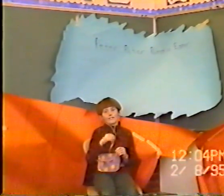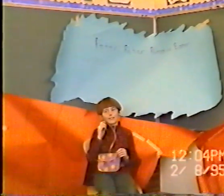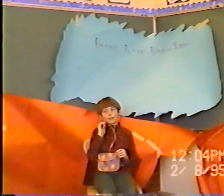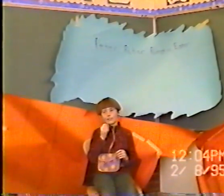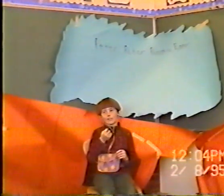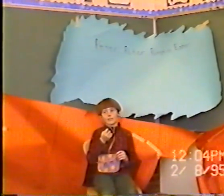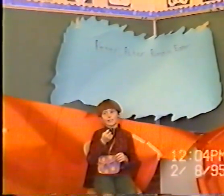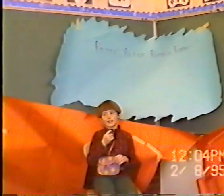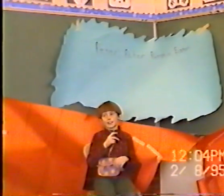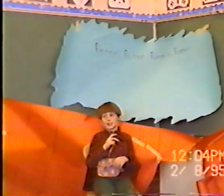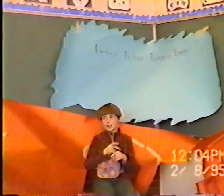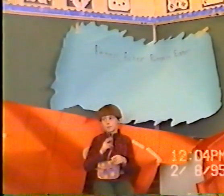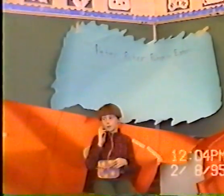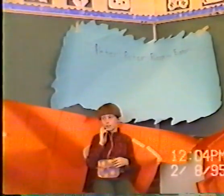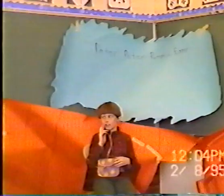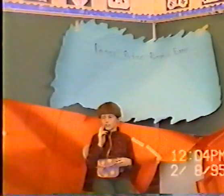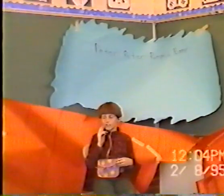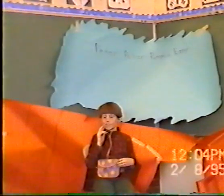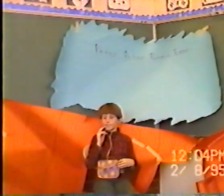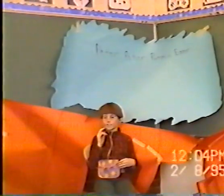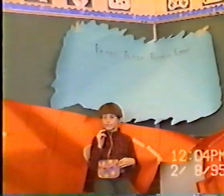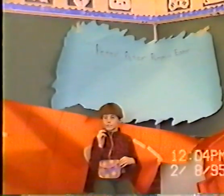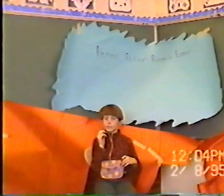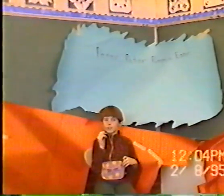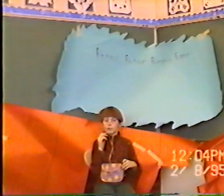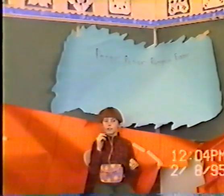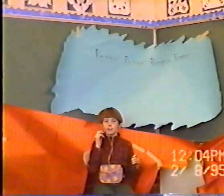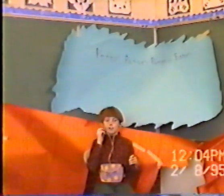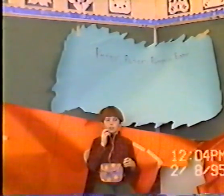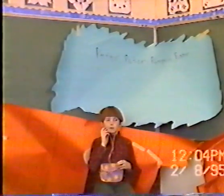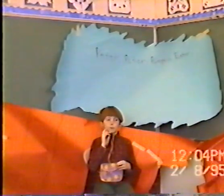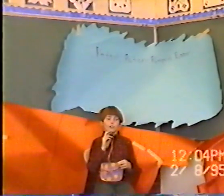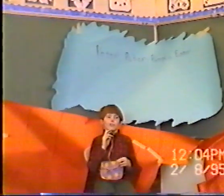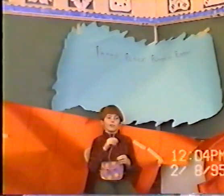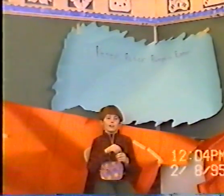Peter, Peter, pumpkin eater, had a wife. Peter, Peter, pumpkin eater, had a wife and couldn't keep her.